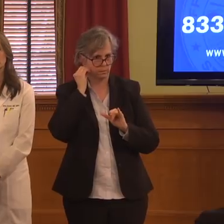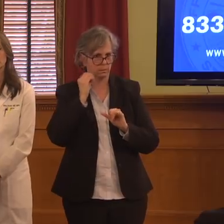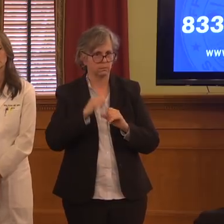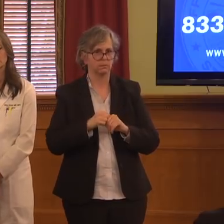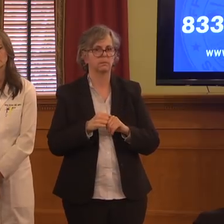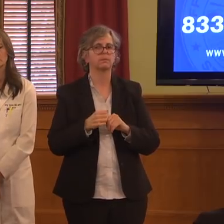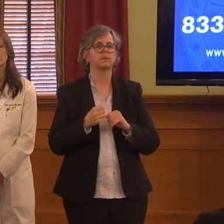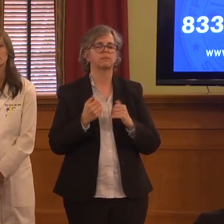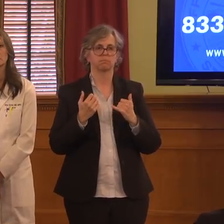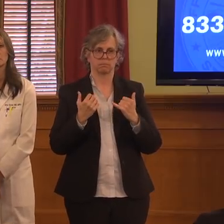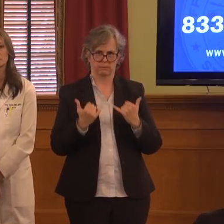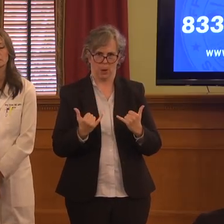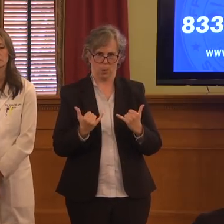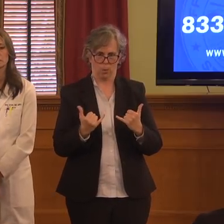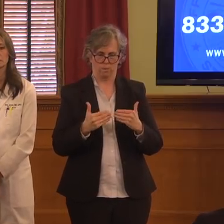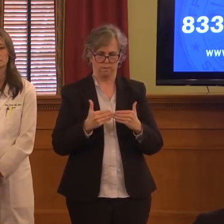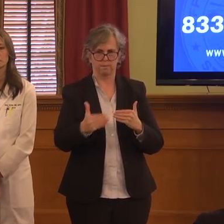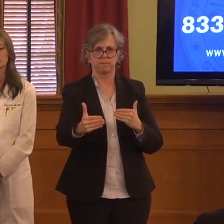process.